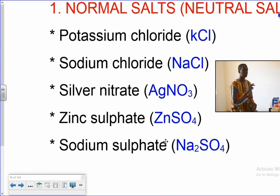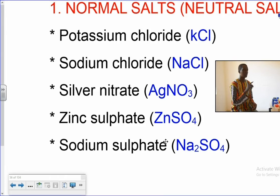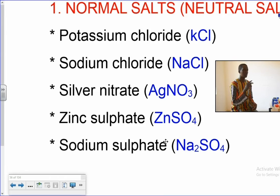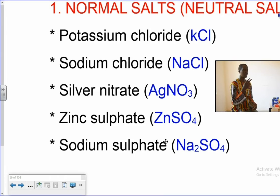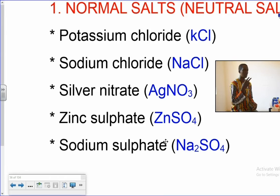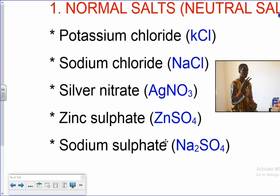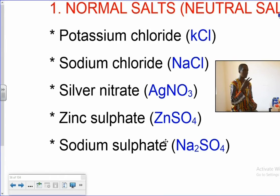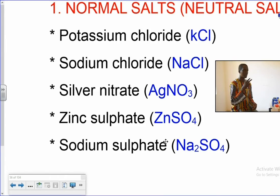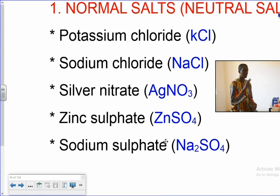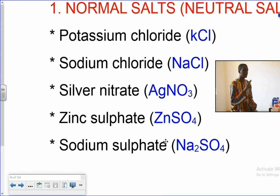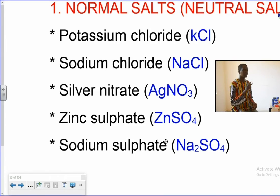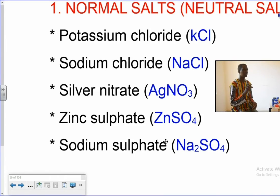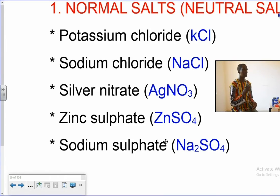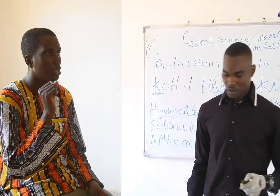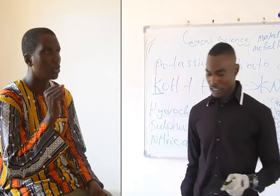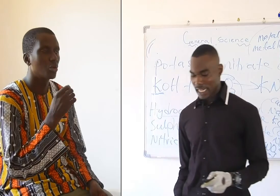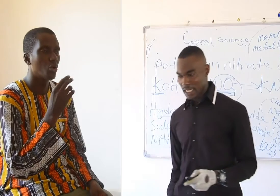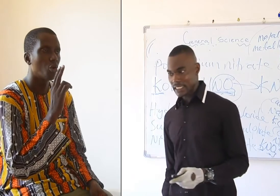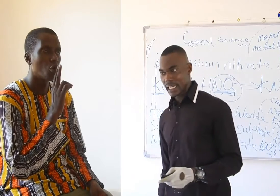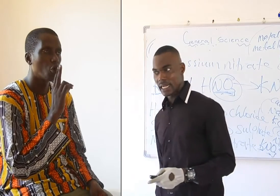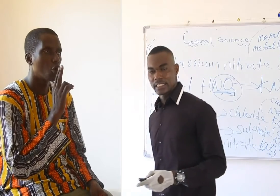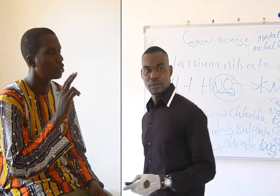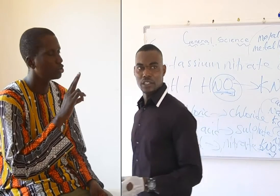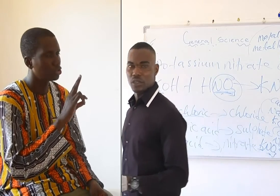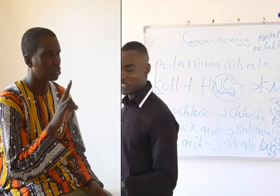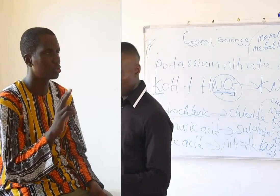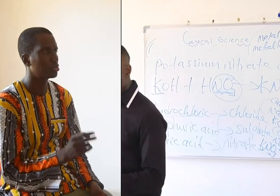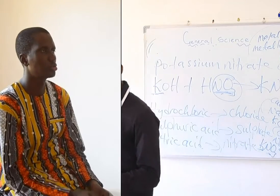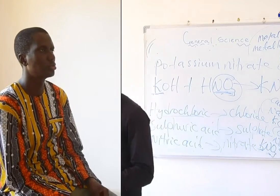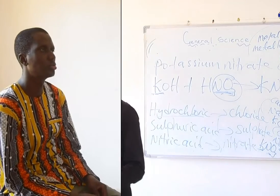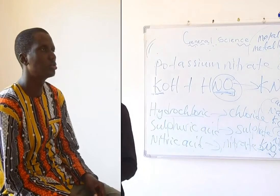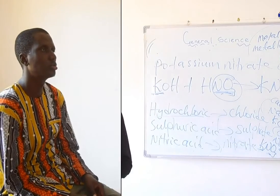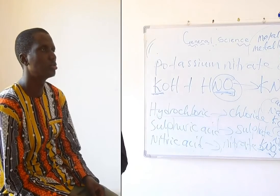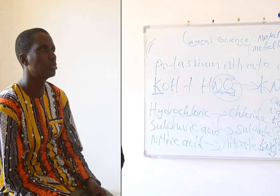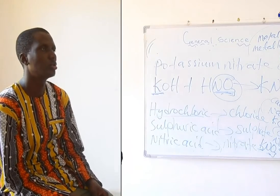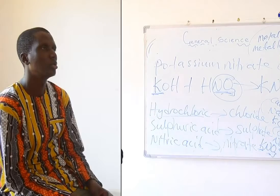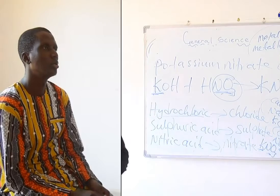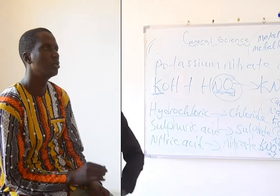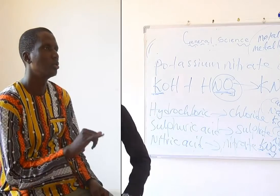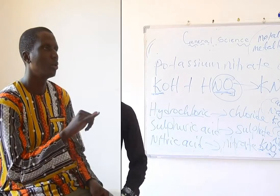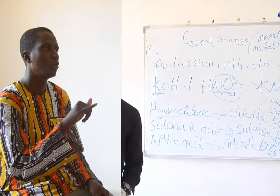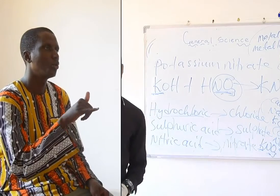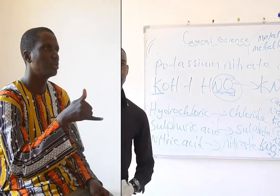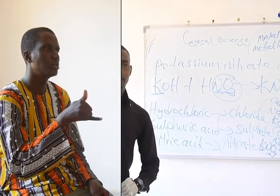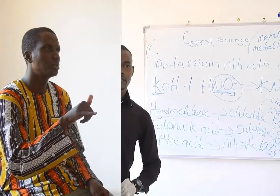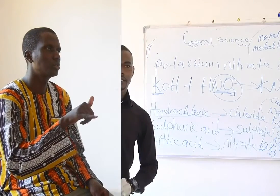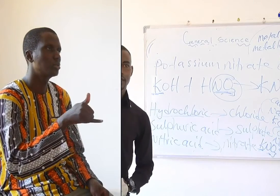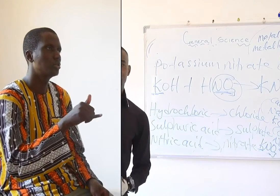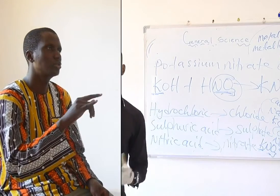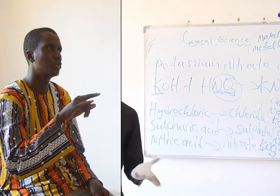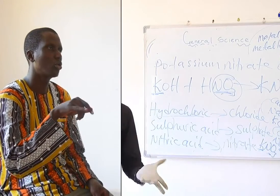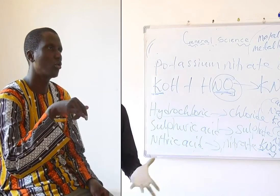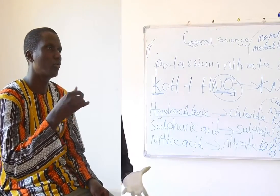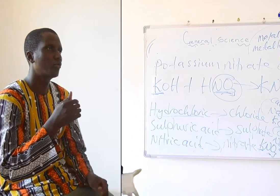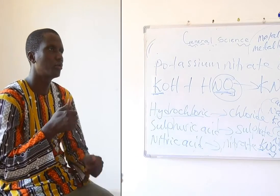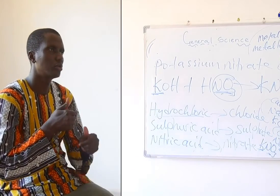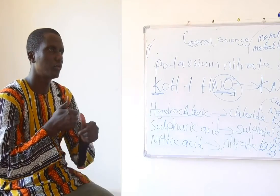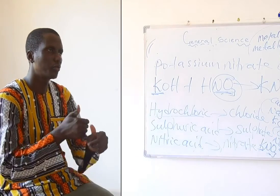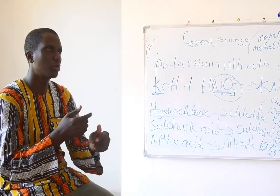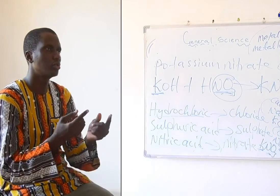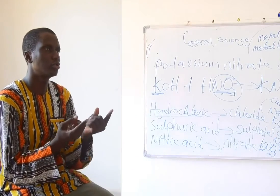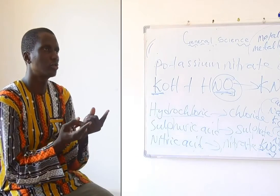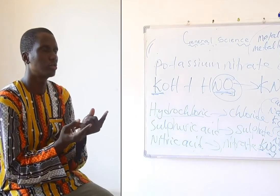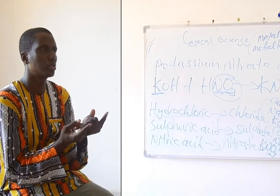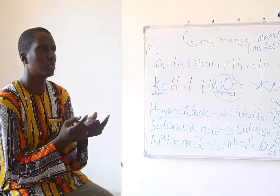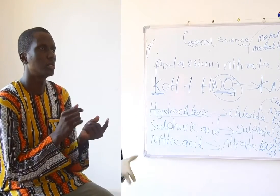to start and continue now. So these are the questions. Let's look at them quickly about acids and bases, likewise salts, some aspect